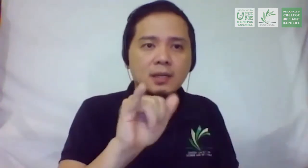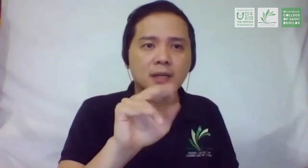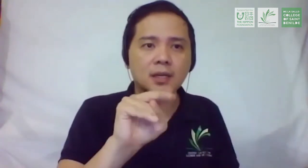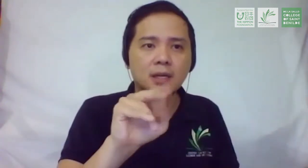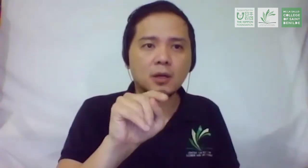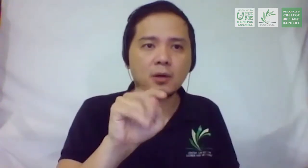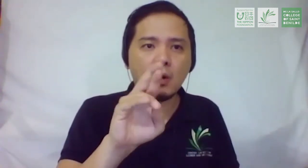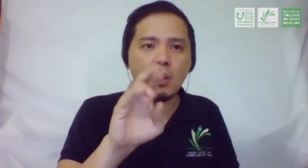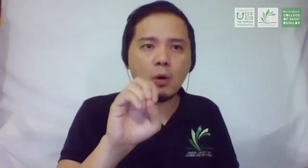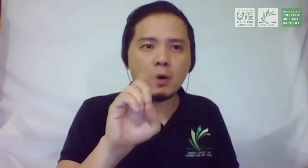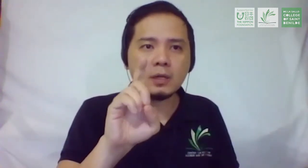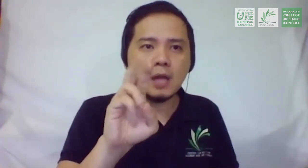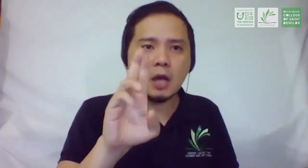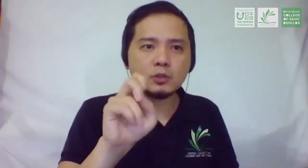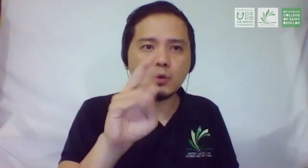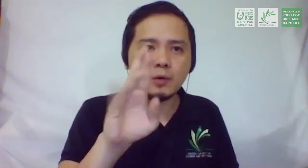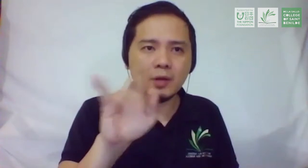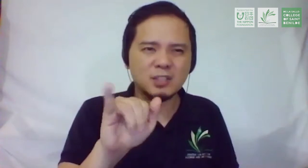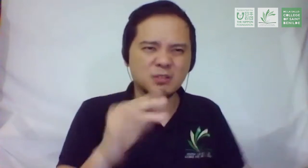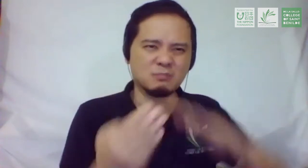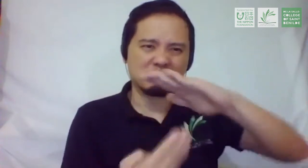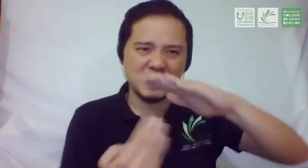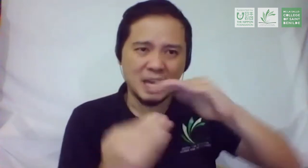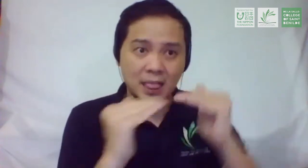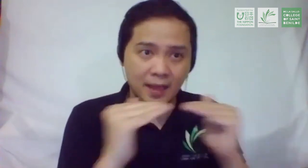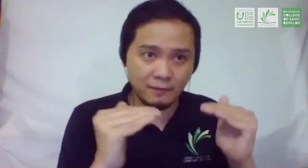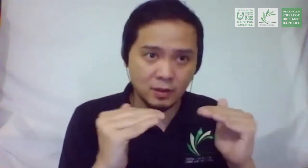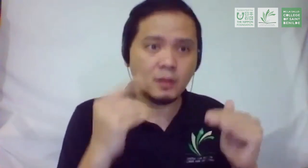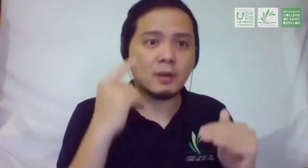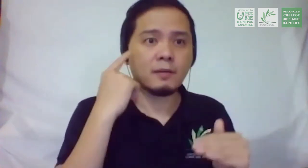So Peebs, were you able to send out